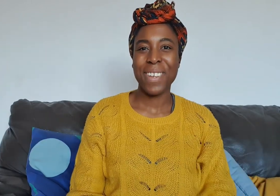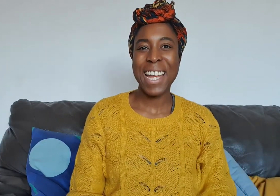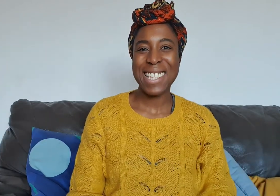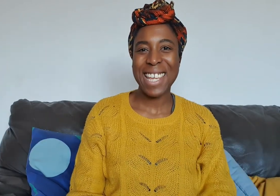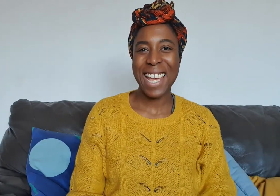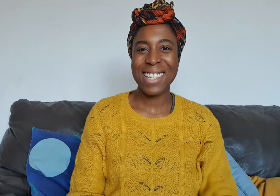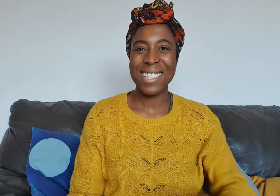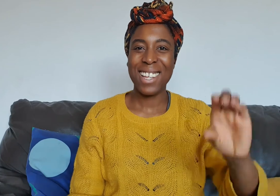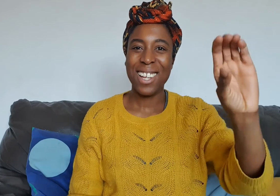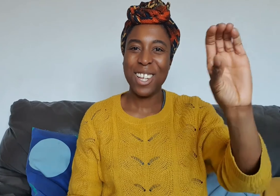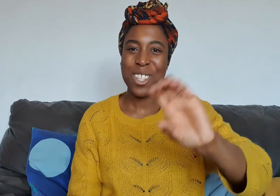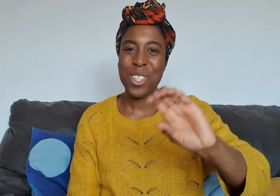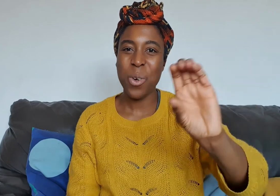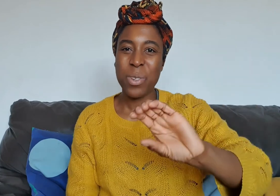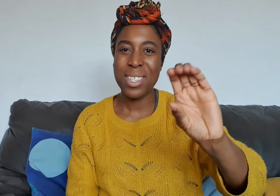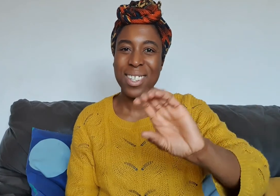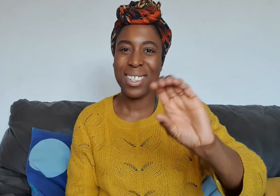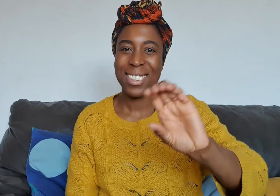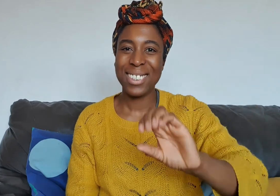And again, salt.